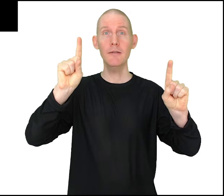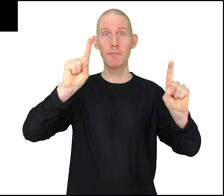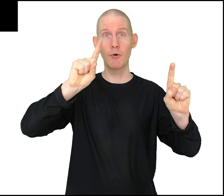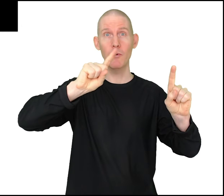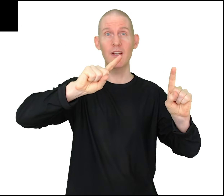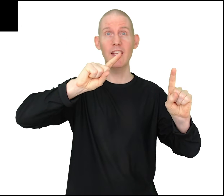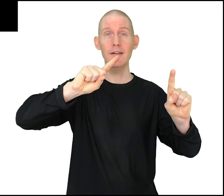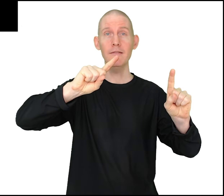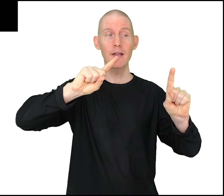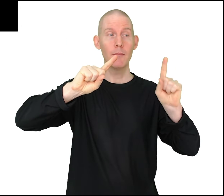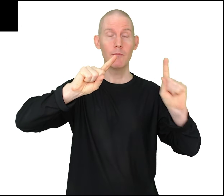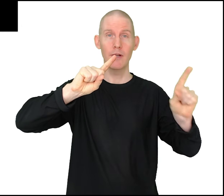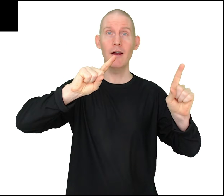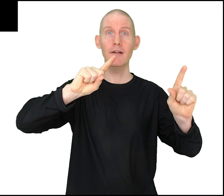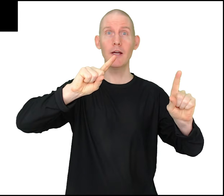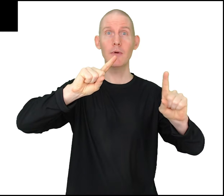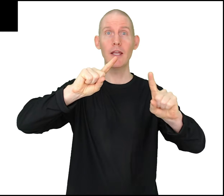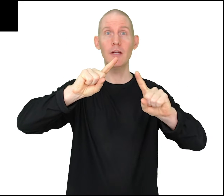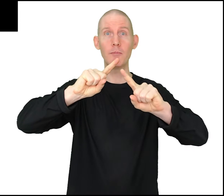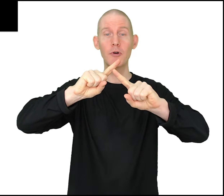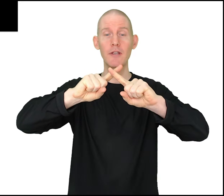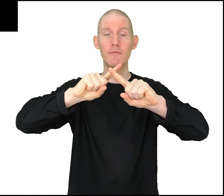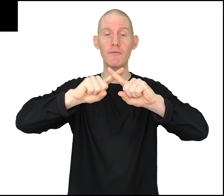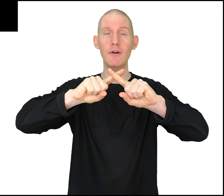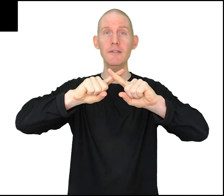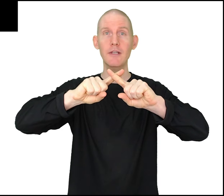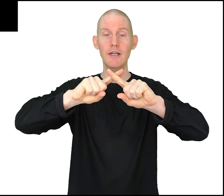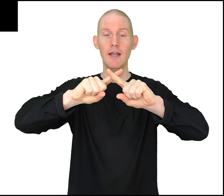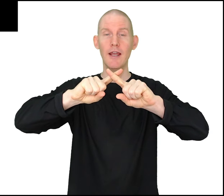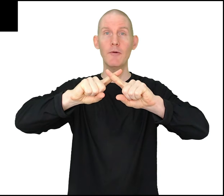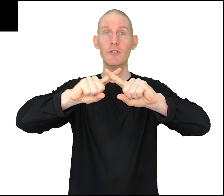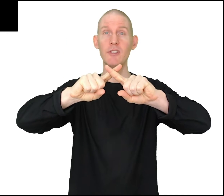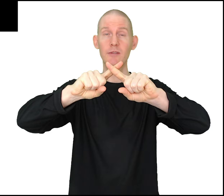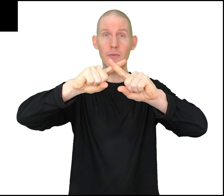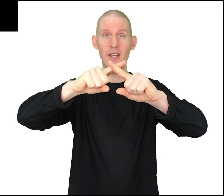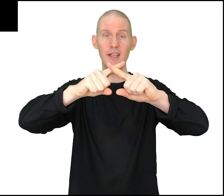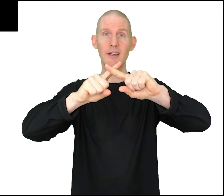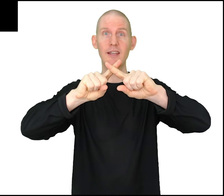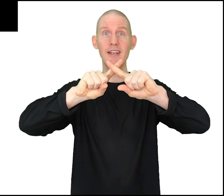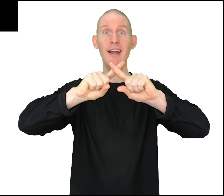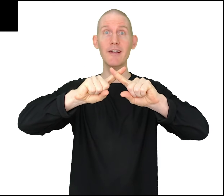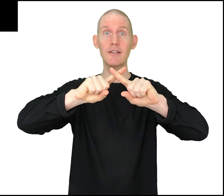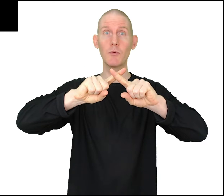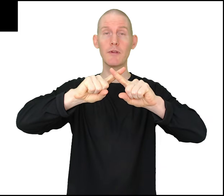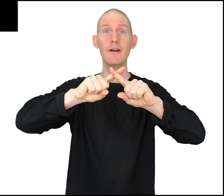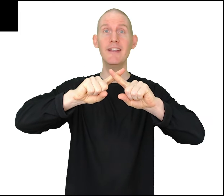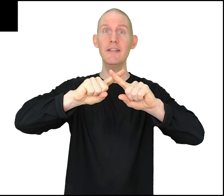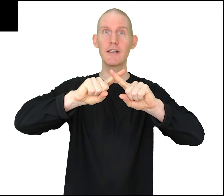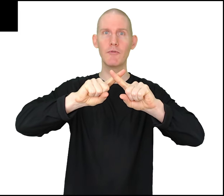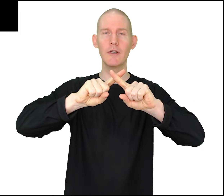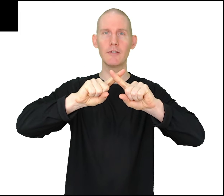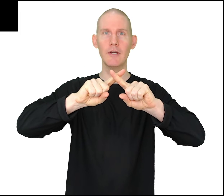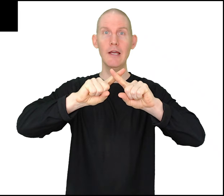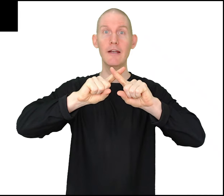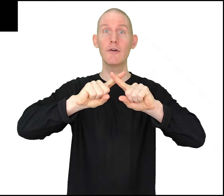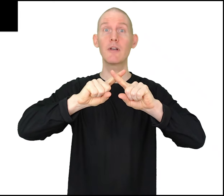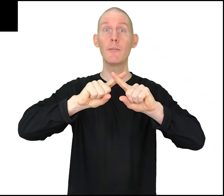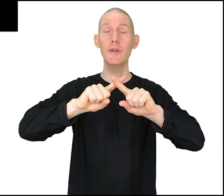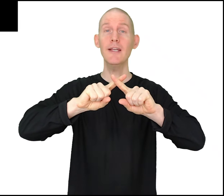put one in. My non-dominant hand will put it in front, and we're just making like an X with our index fingers. Now to complete the